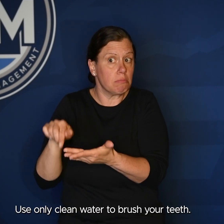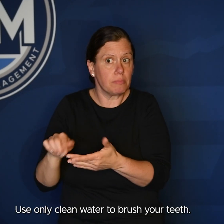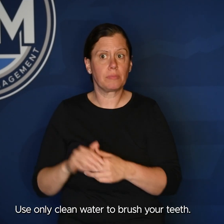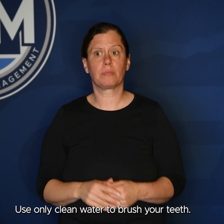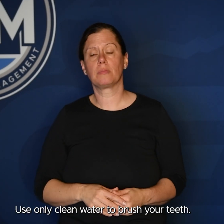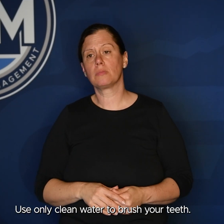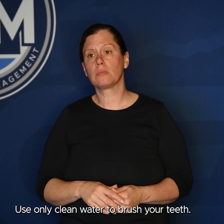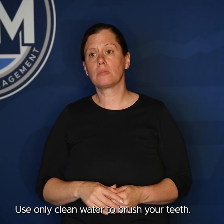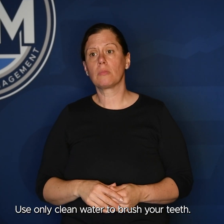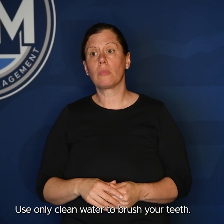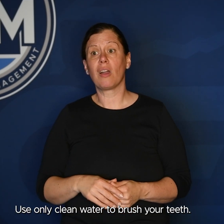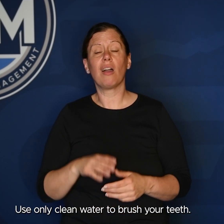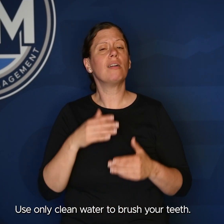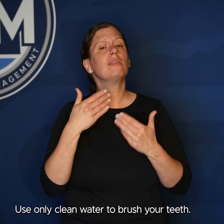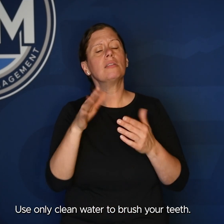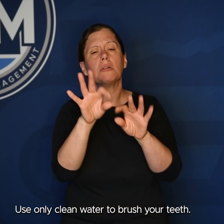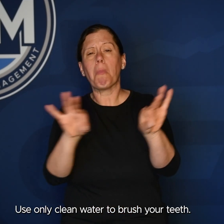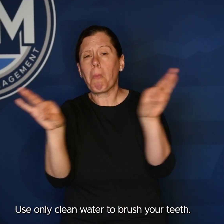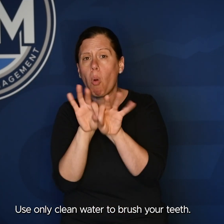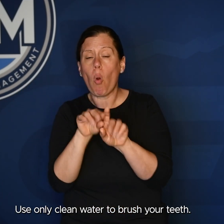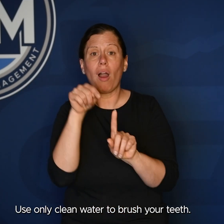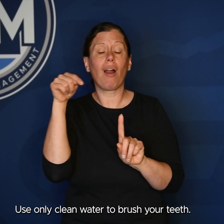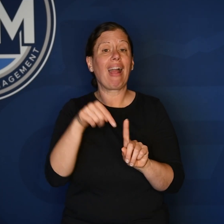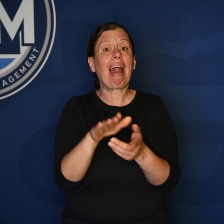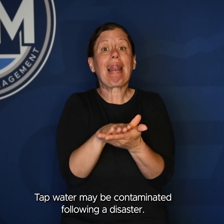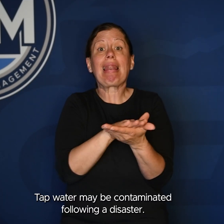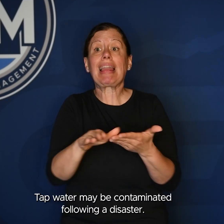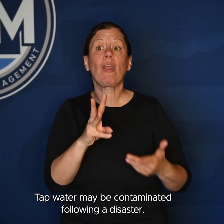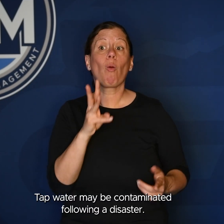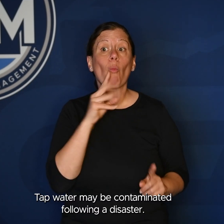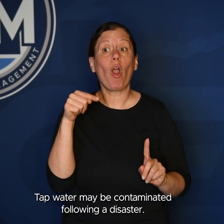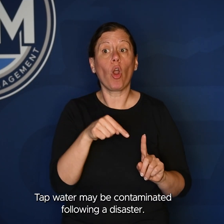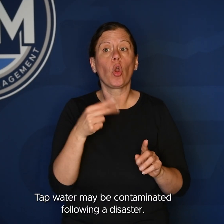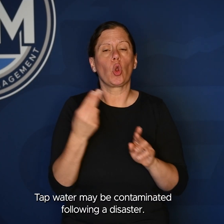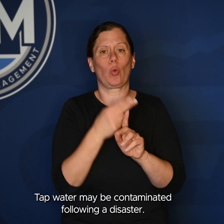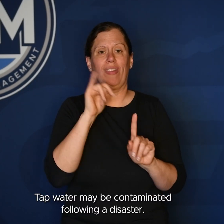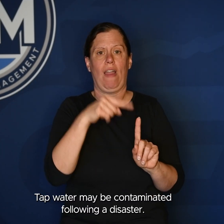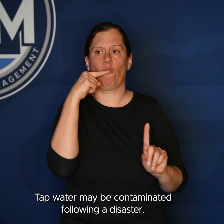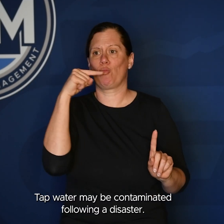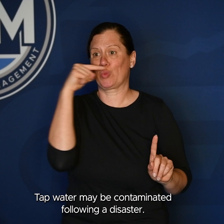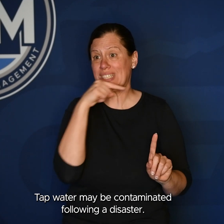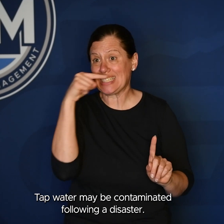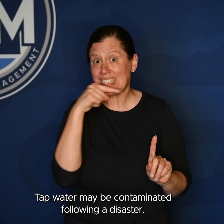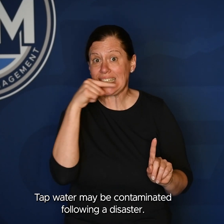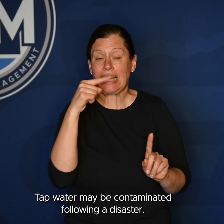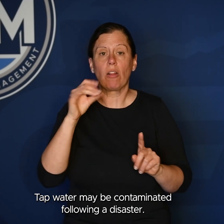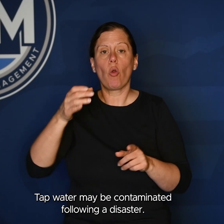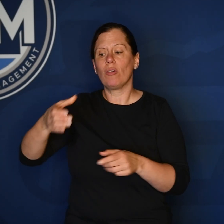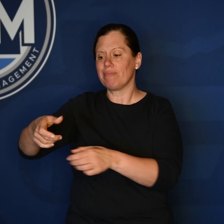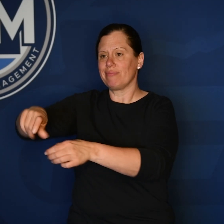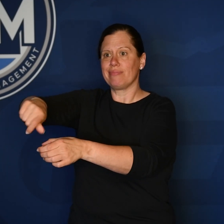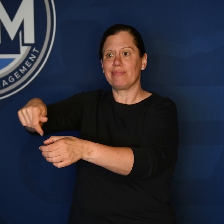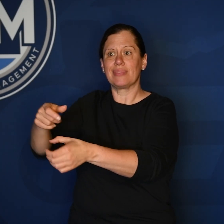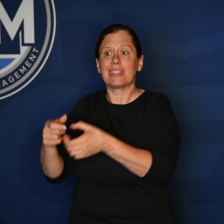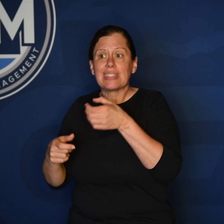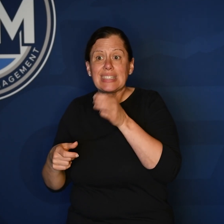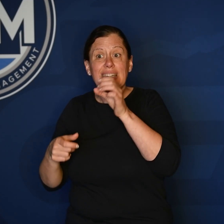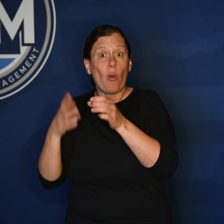Use only clean water to brush your teeth. Tap water may be contaminated following a disaster.